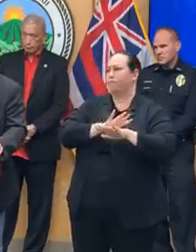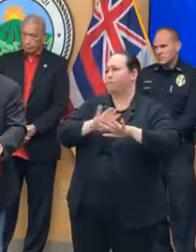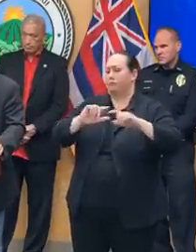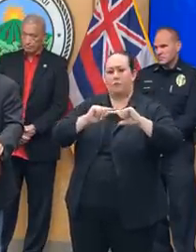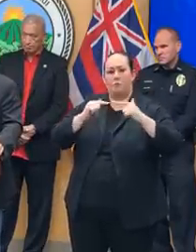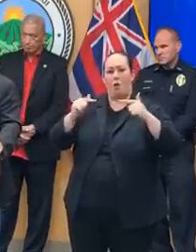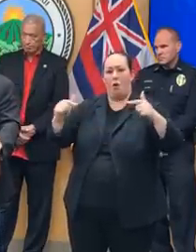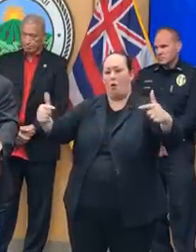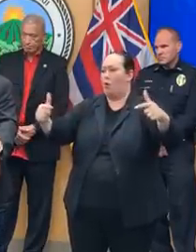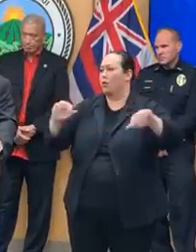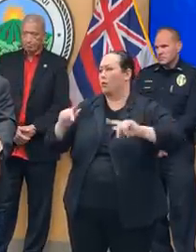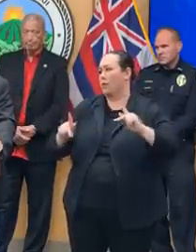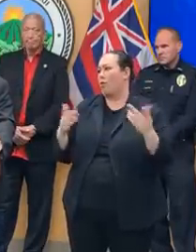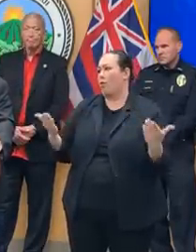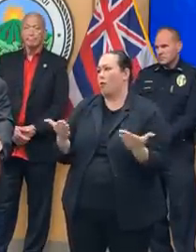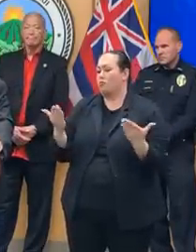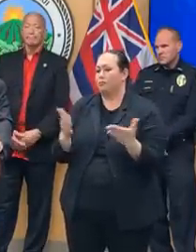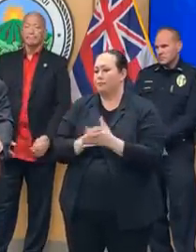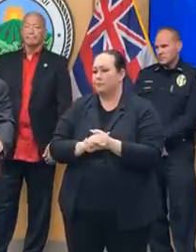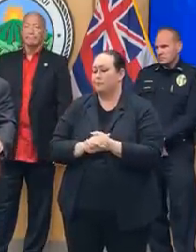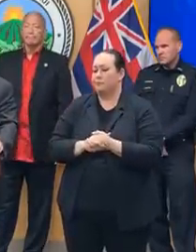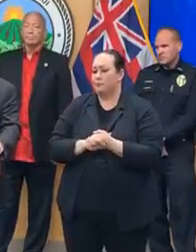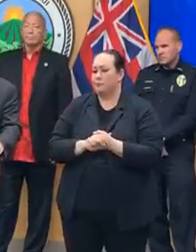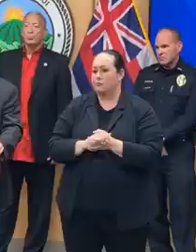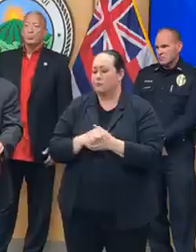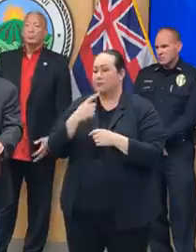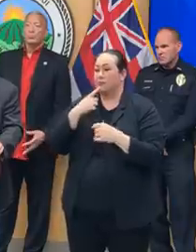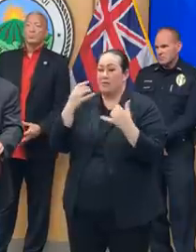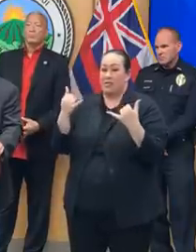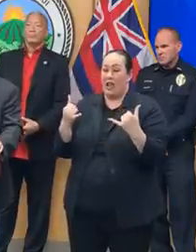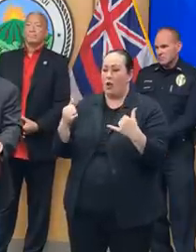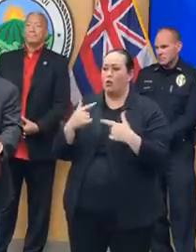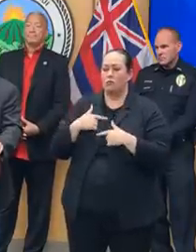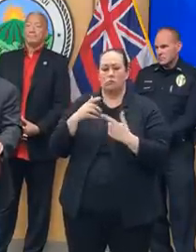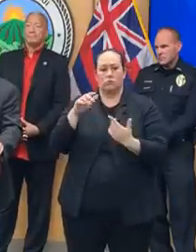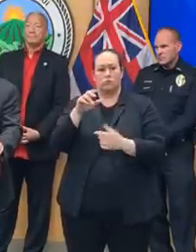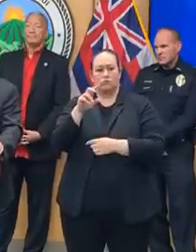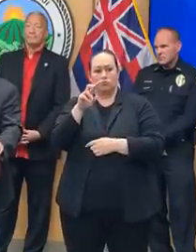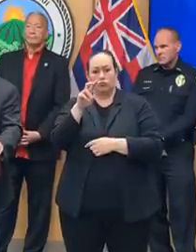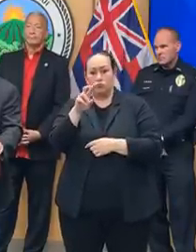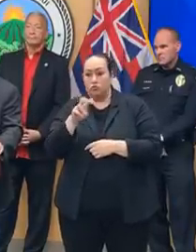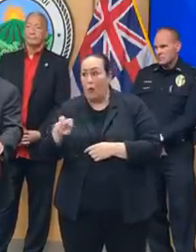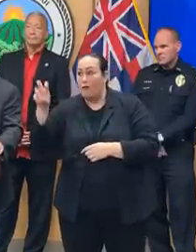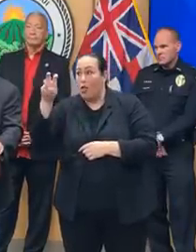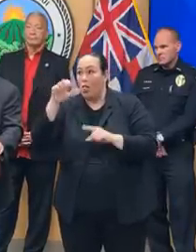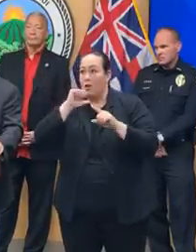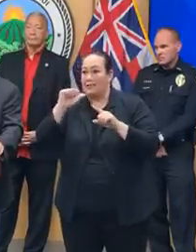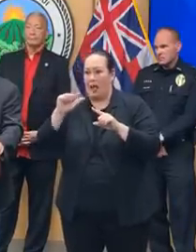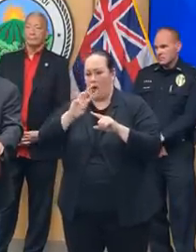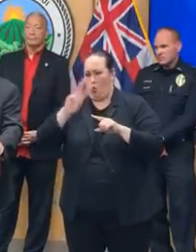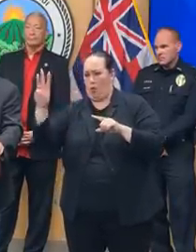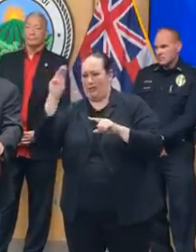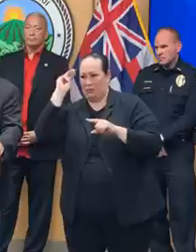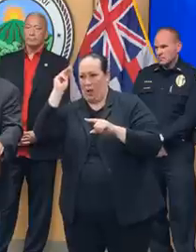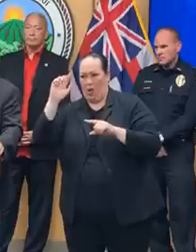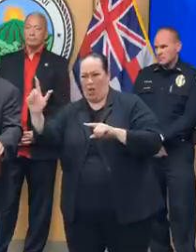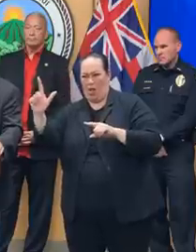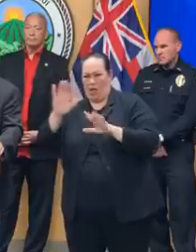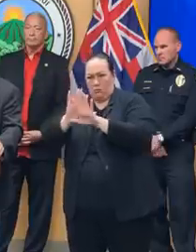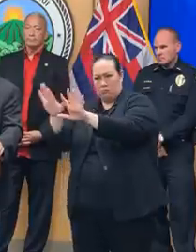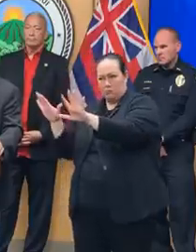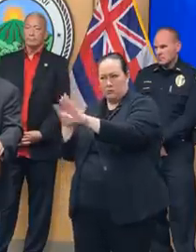islands. So what we're saying now is travel should not be to West Maui, but the